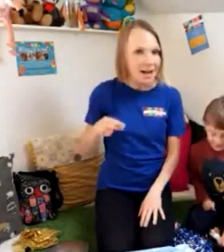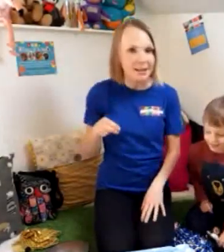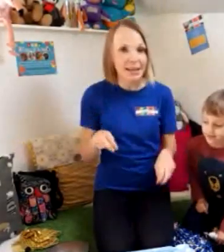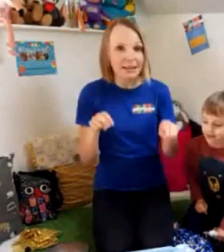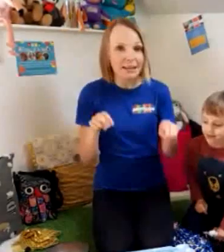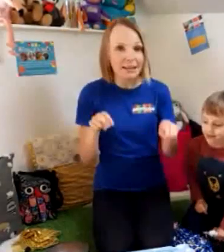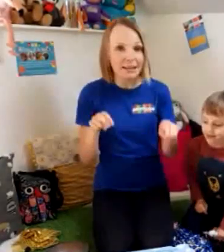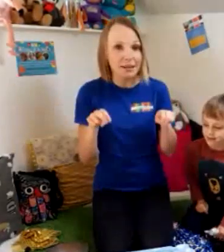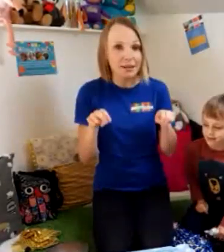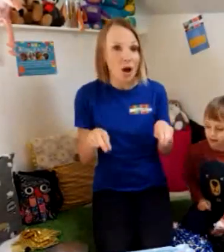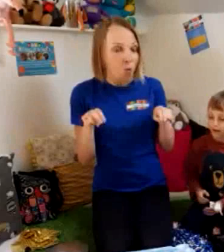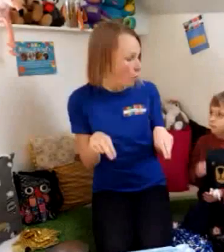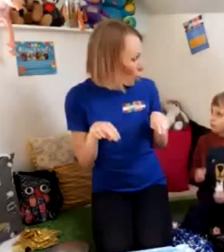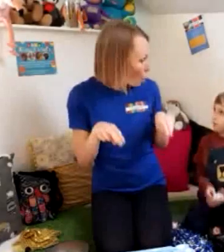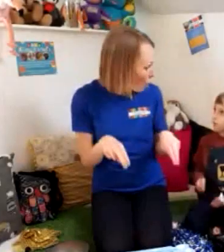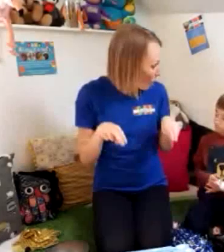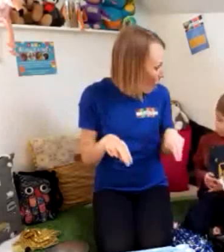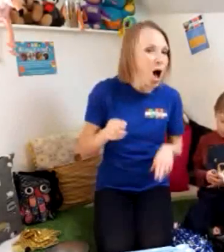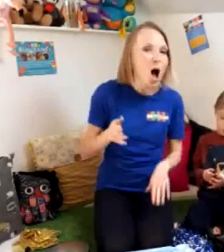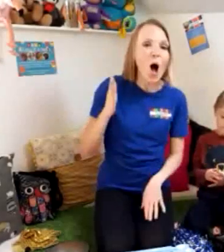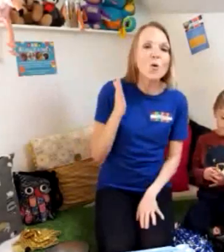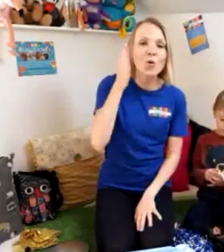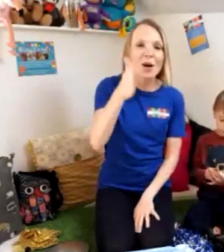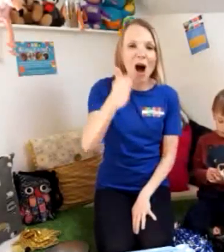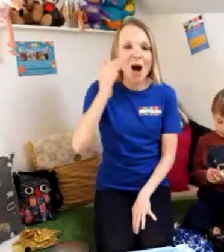this. Woof, woof. Oh,